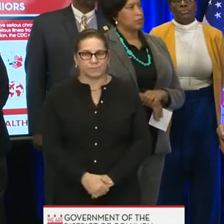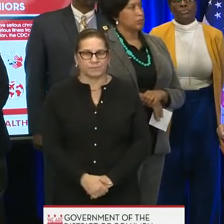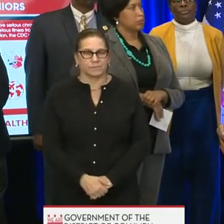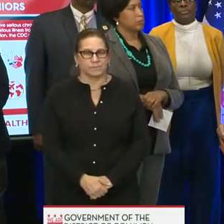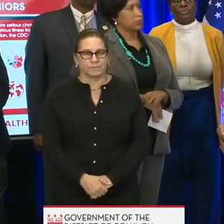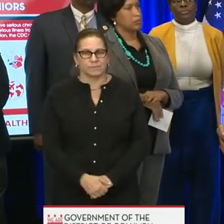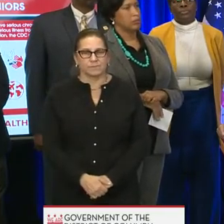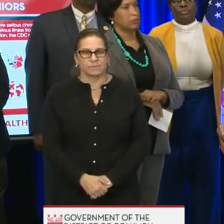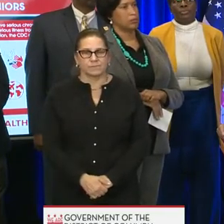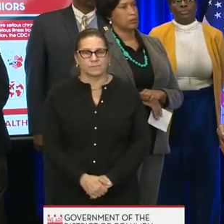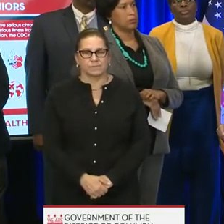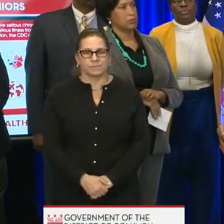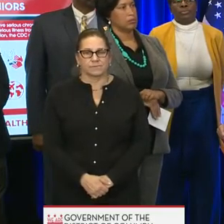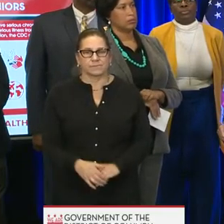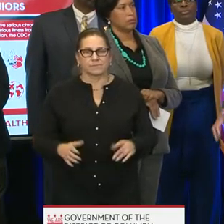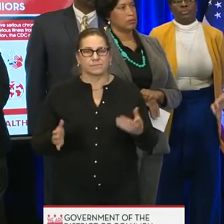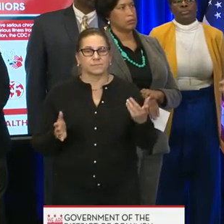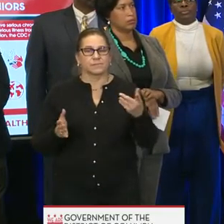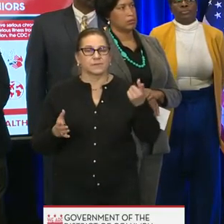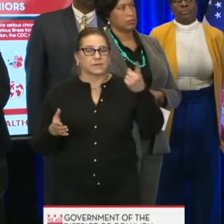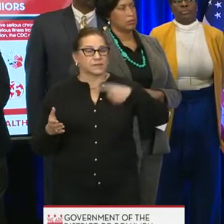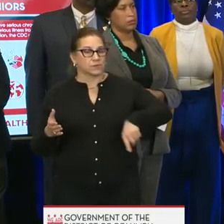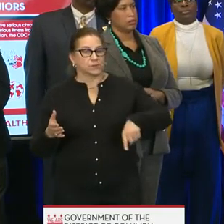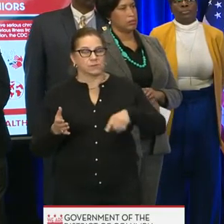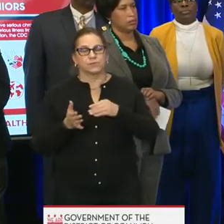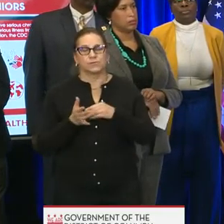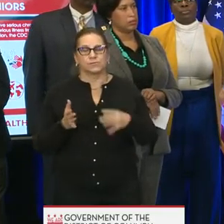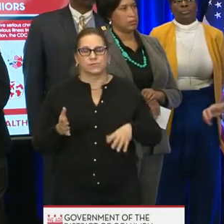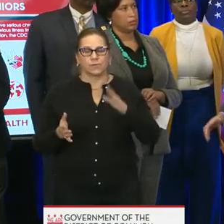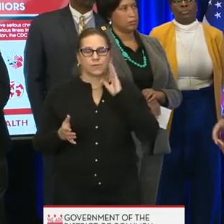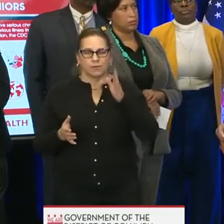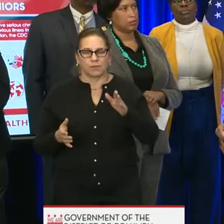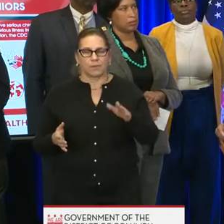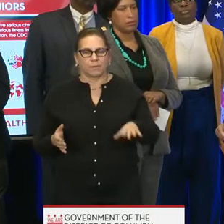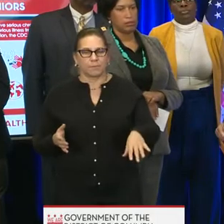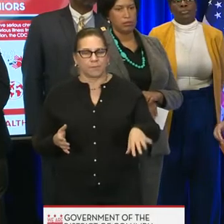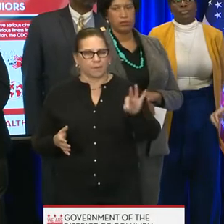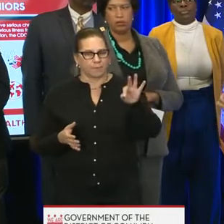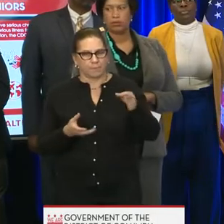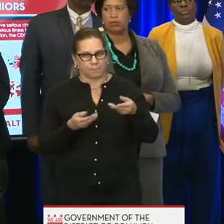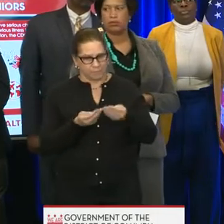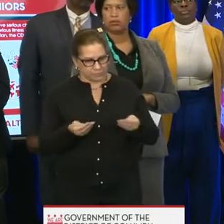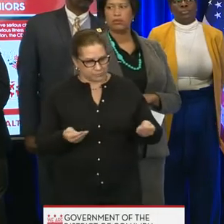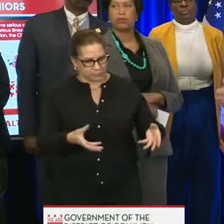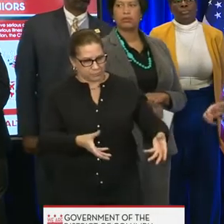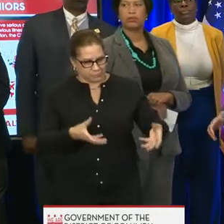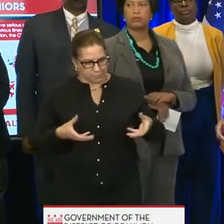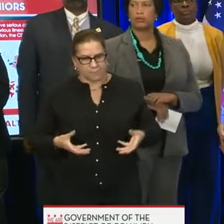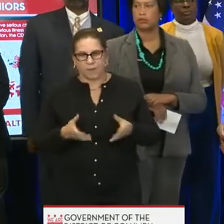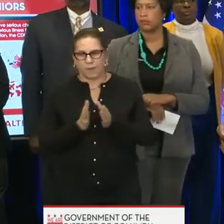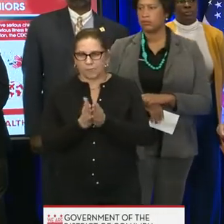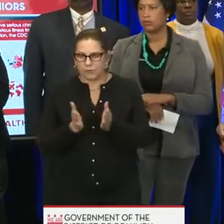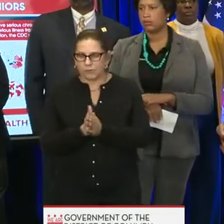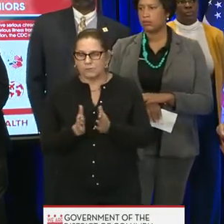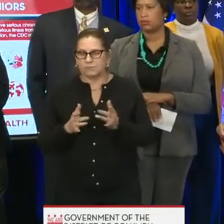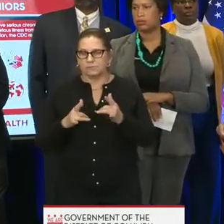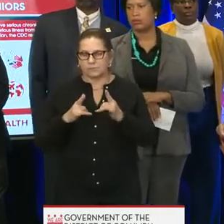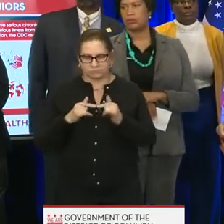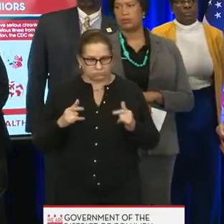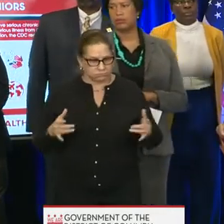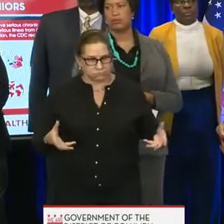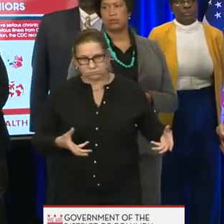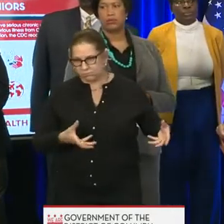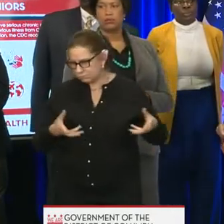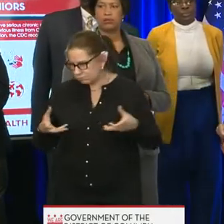up hard materials. So if they want a hard copy of the learning package or tasks associated